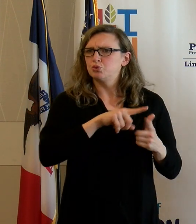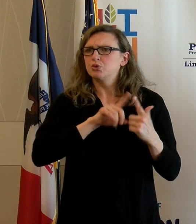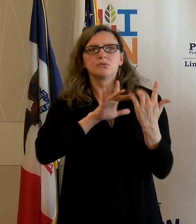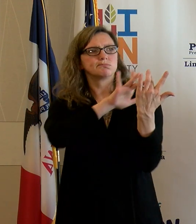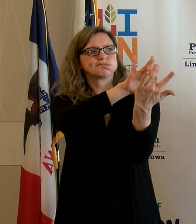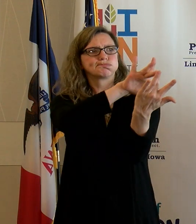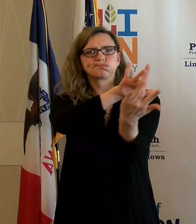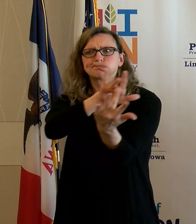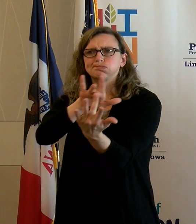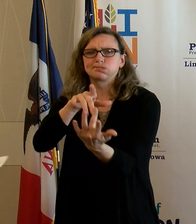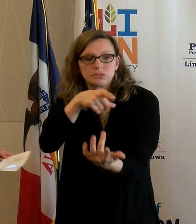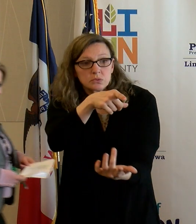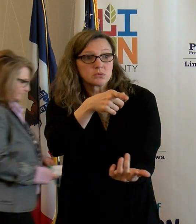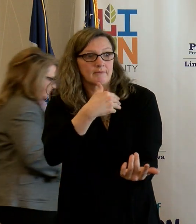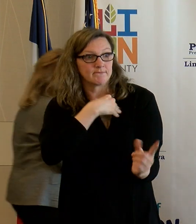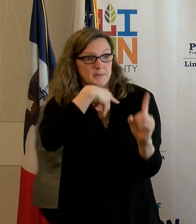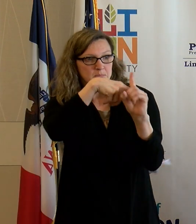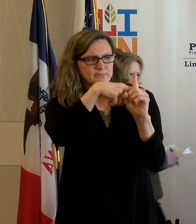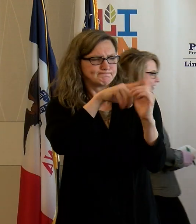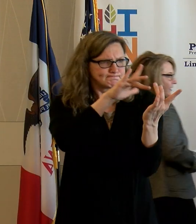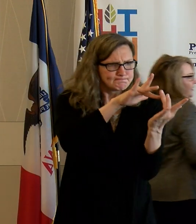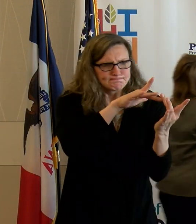Heather.